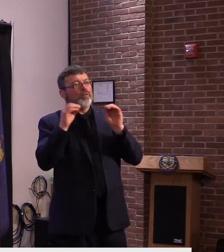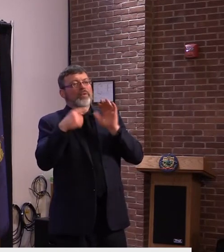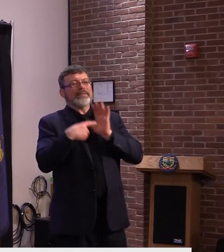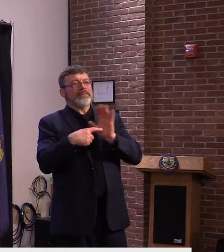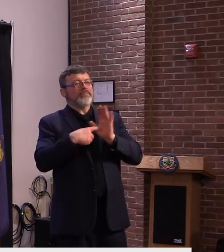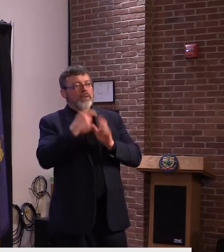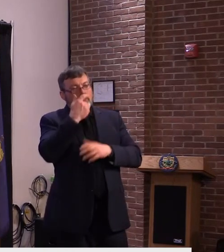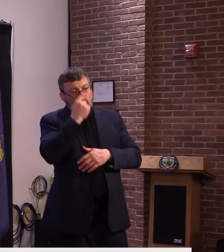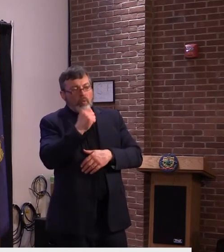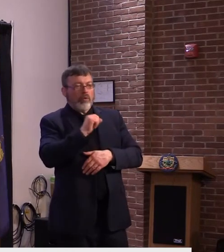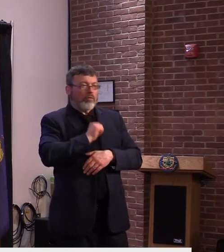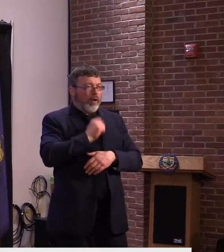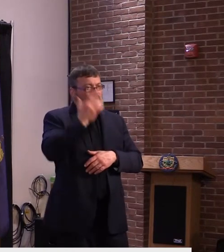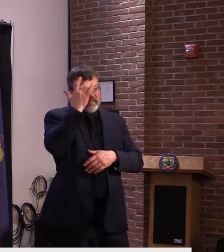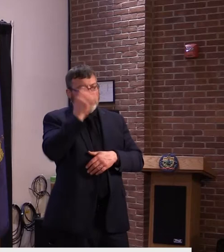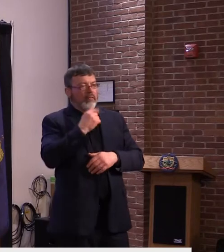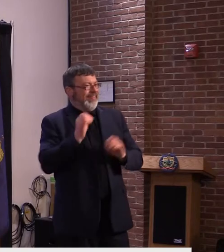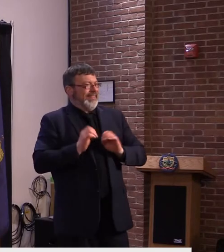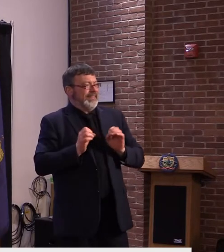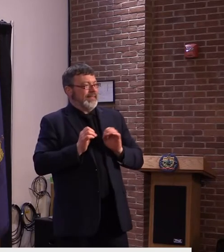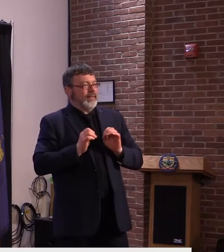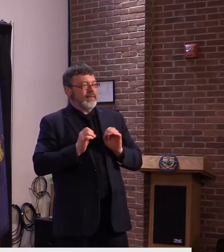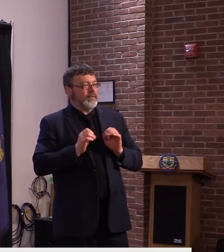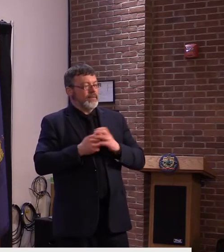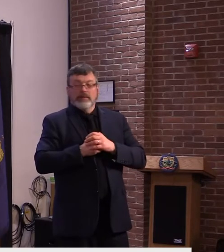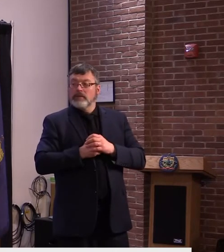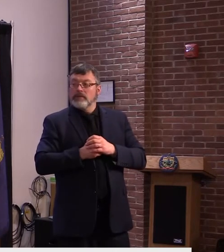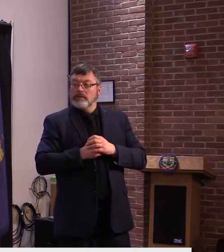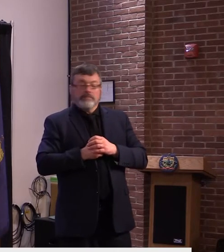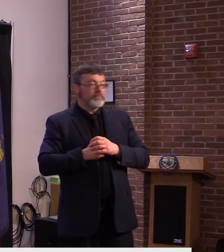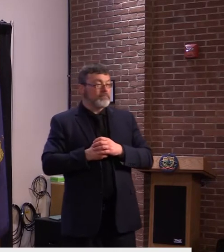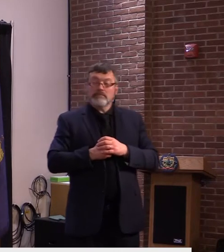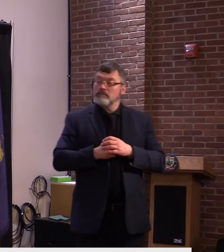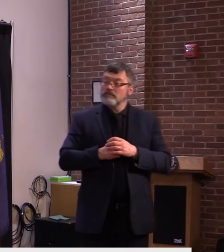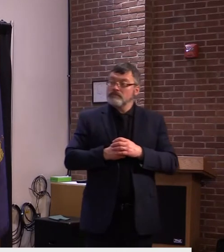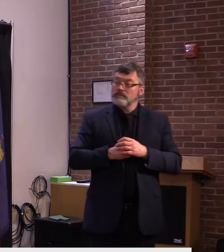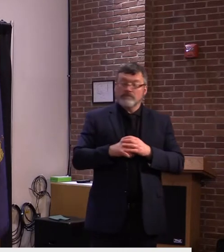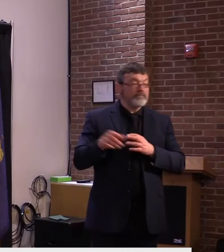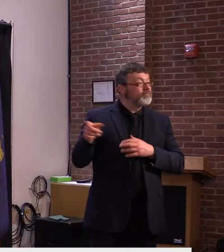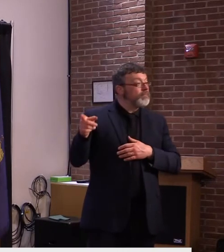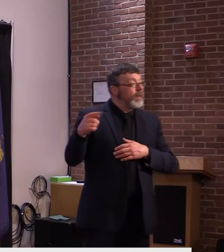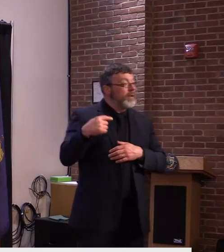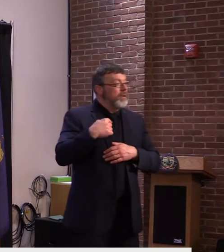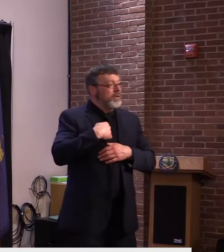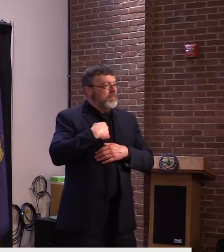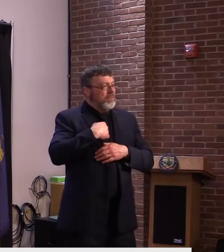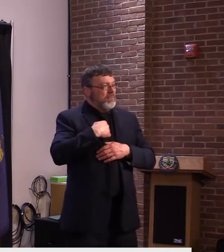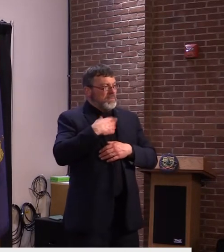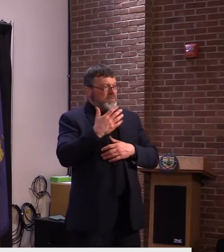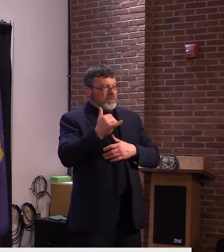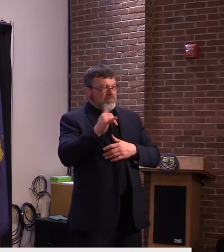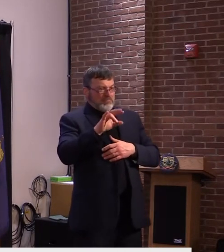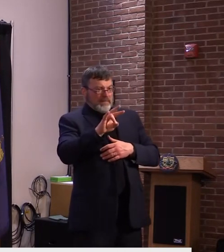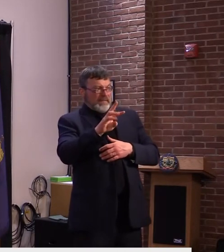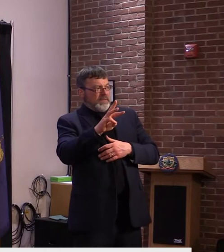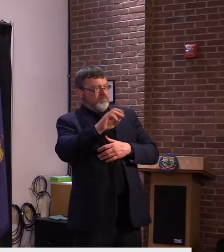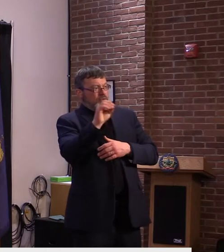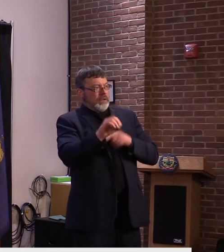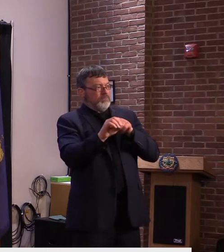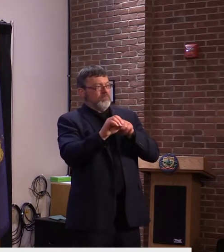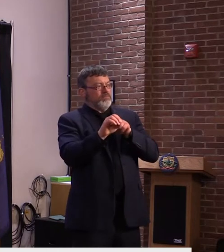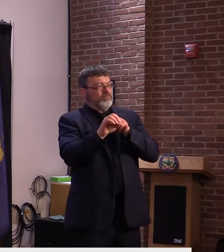those who were fully vaccinated that did not have a symptomatic infection as well. So they were looking at that sort of controlled group